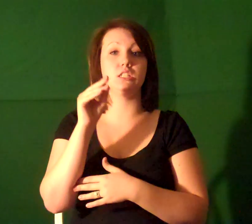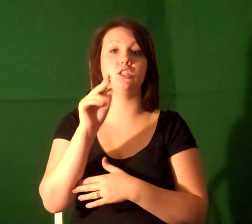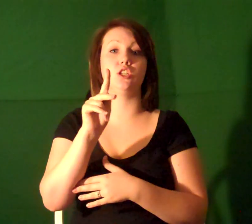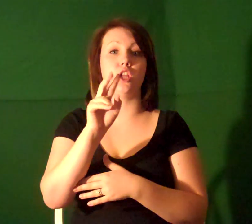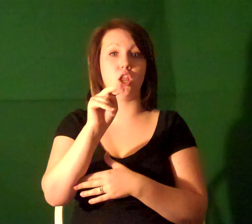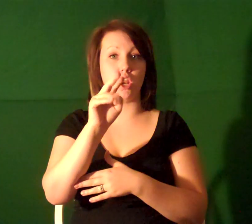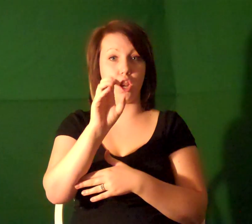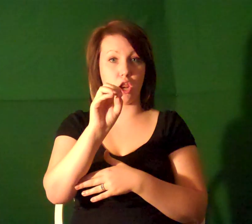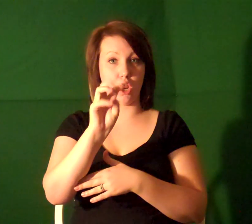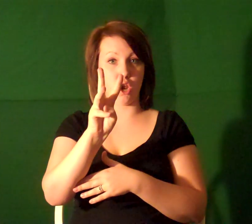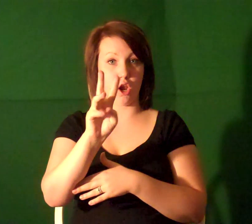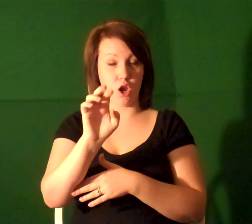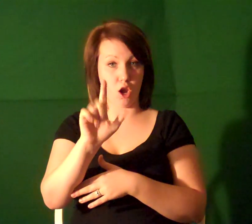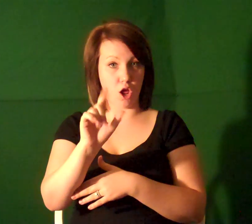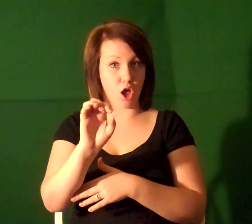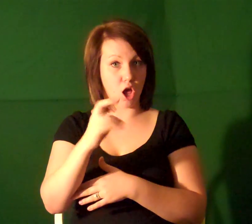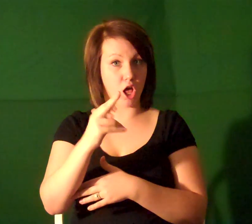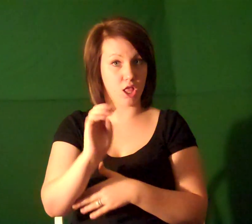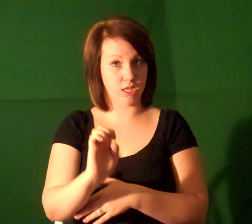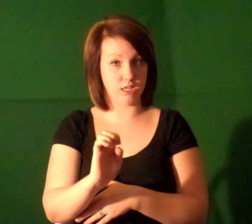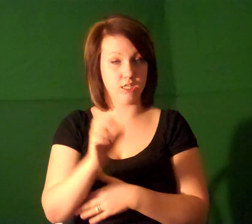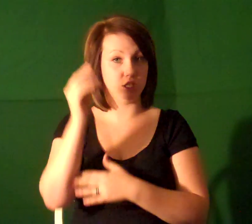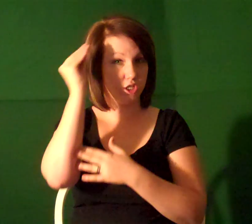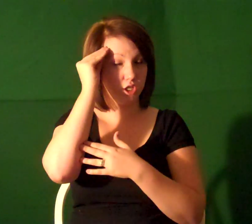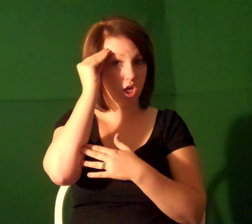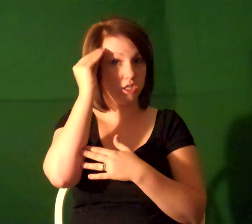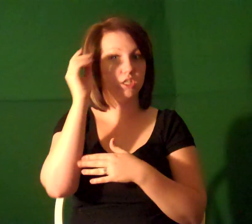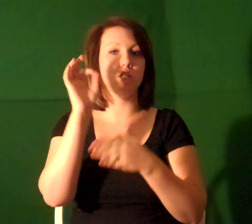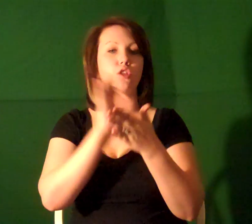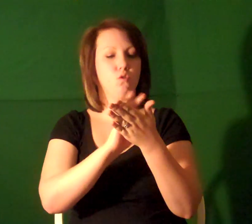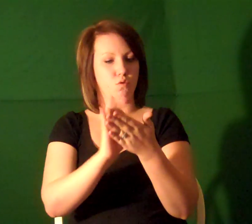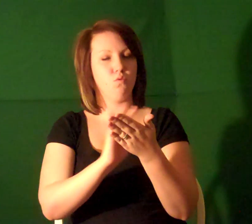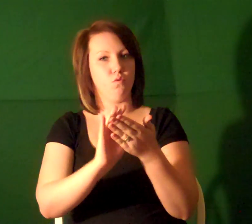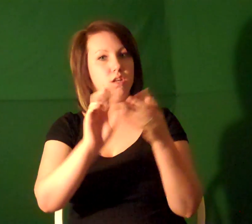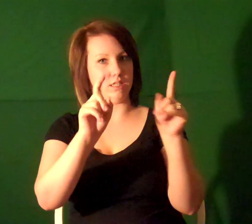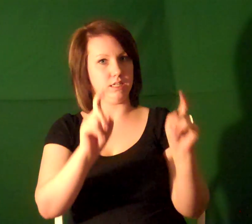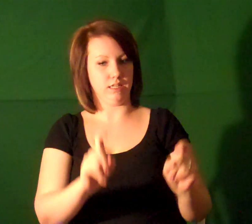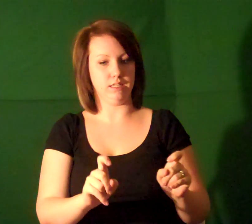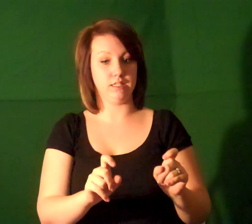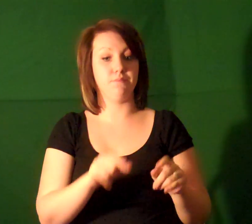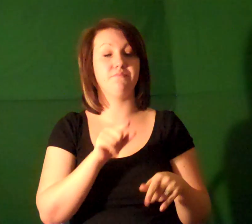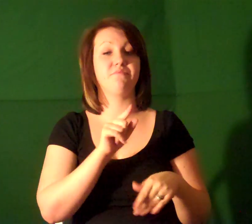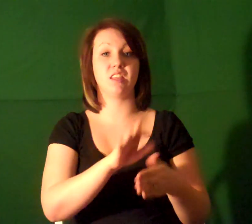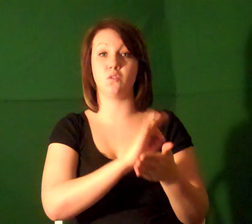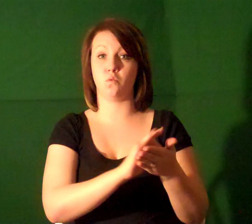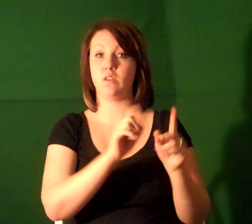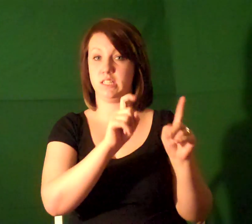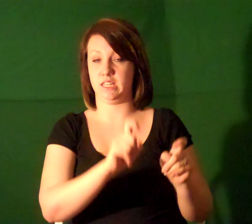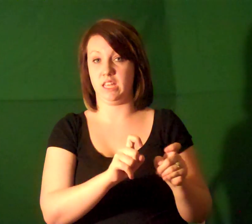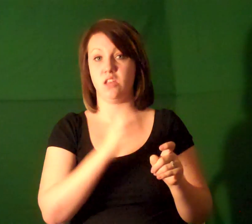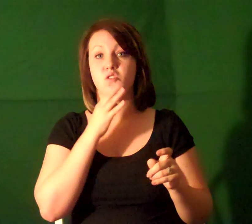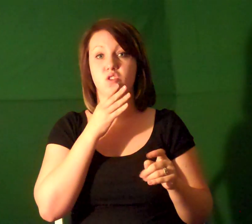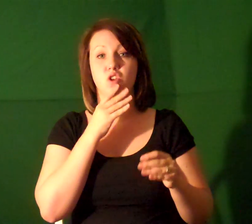written examination. And the written exam, which we'll talk a little bit more about on a different video,